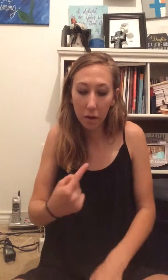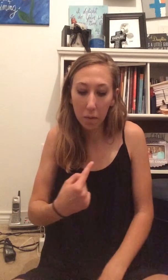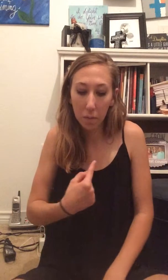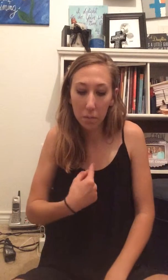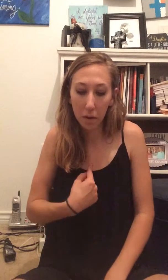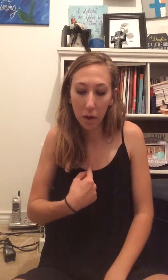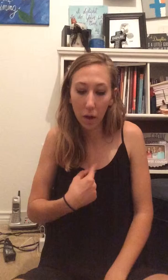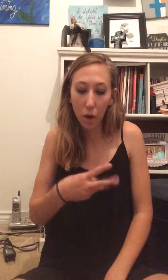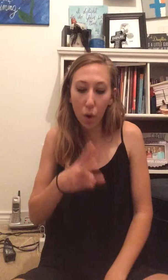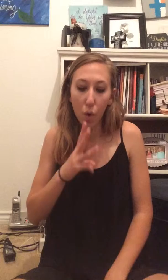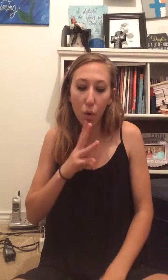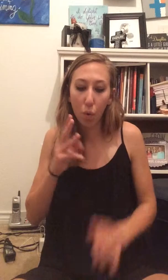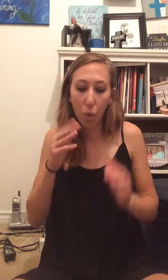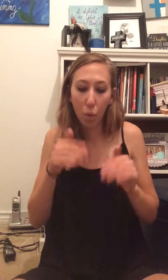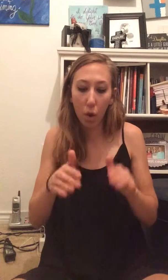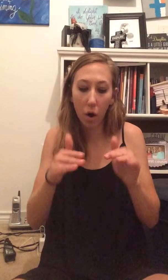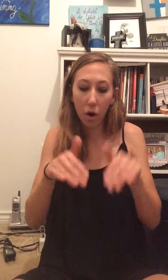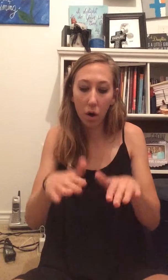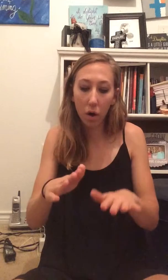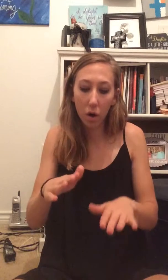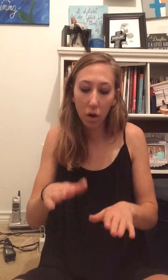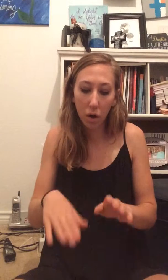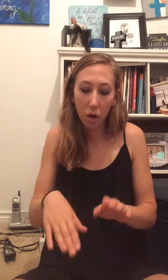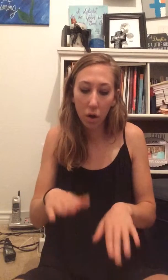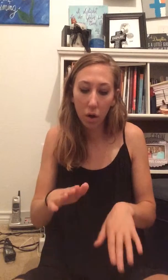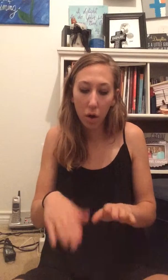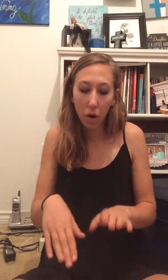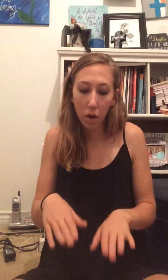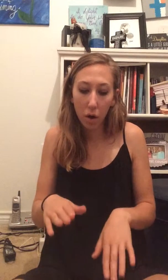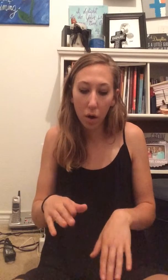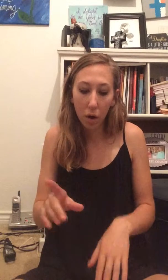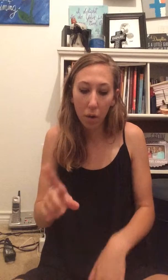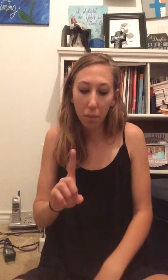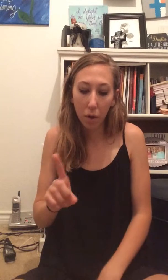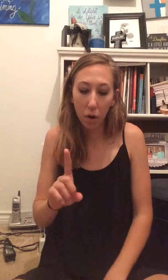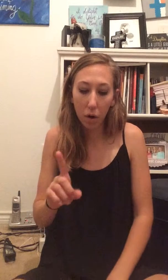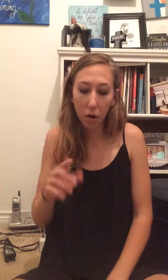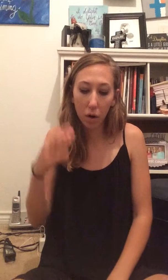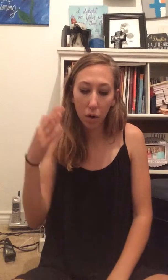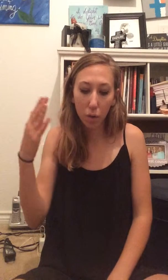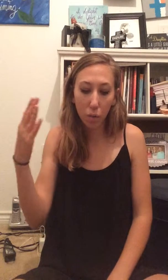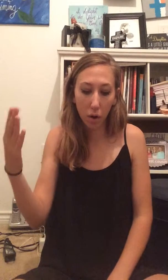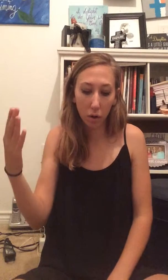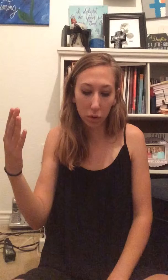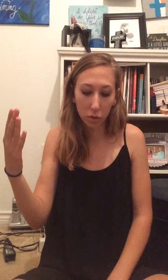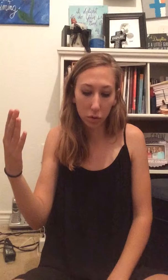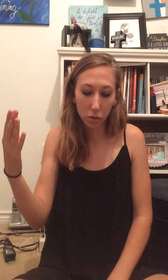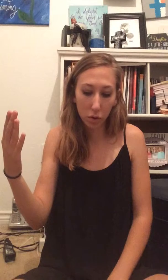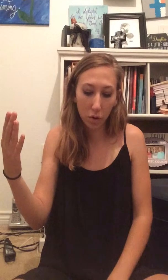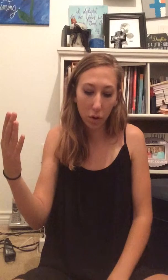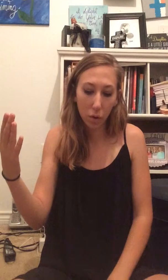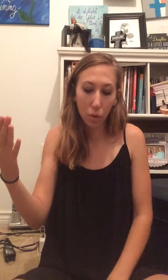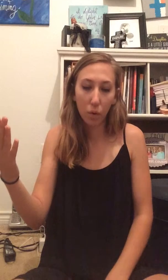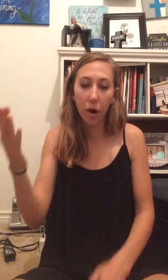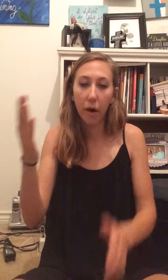me walk upon the waters wherever